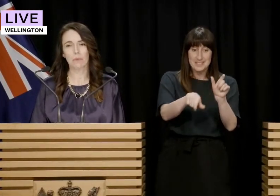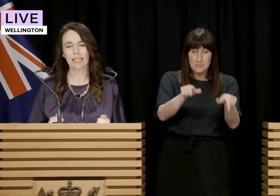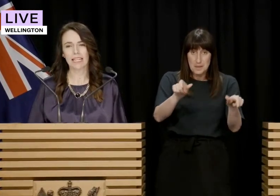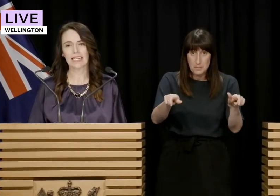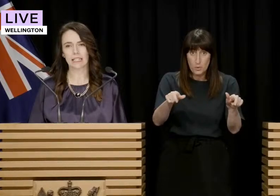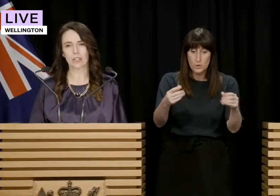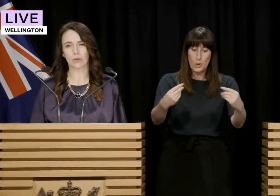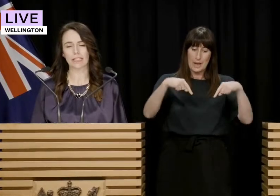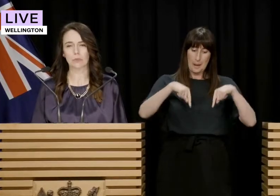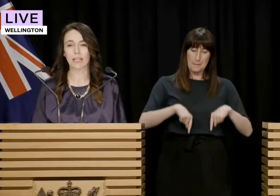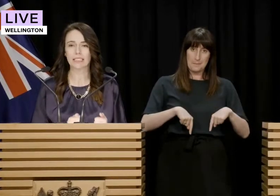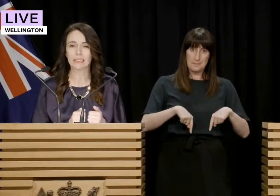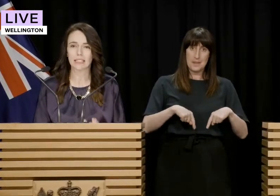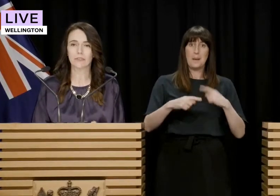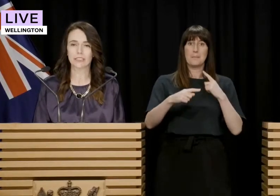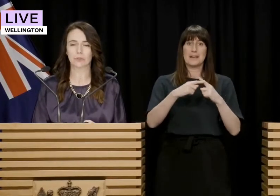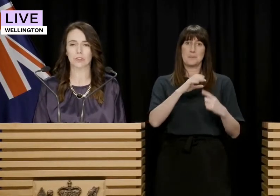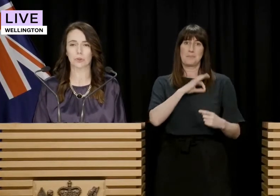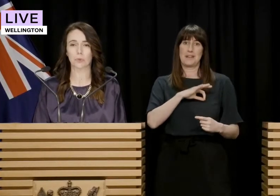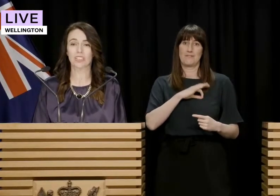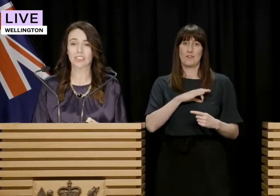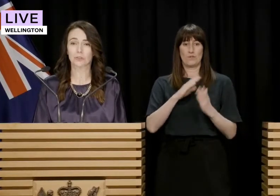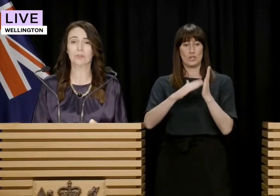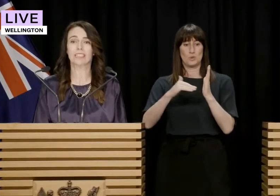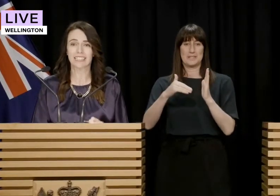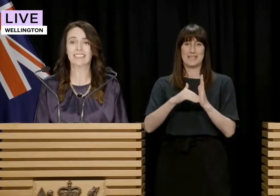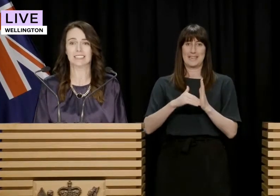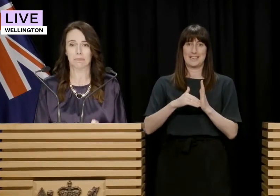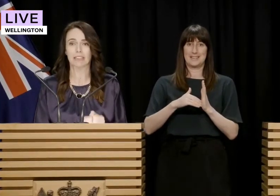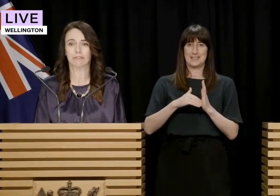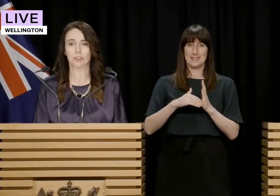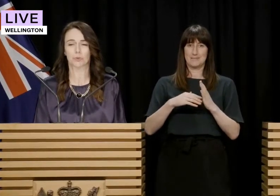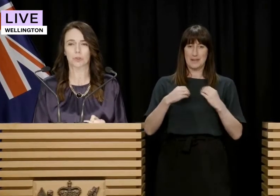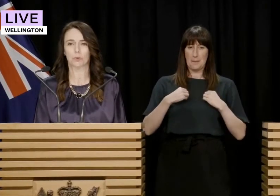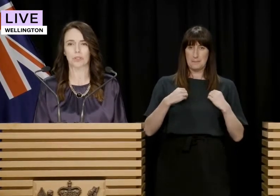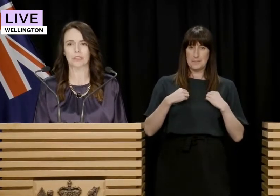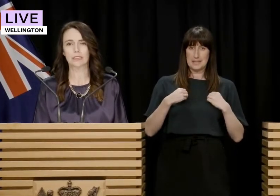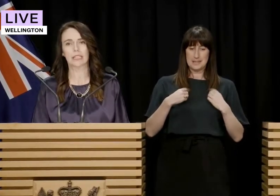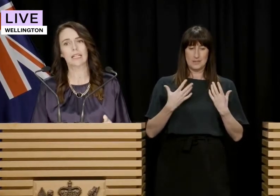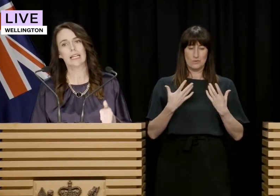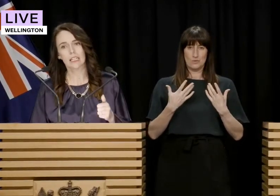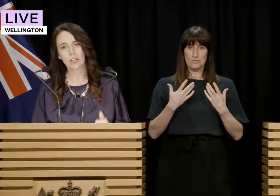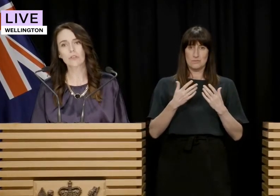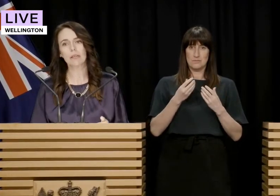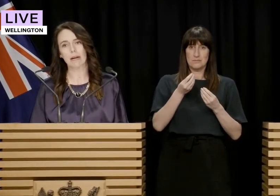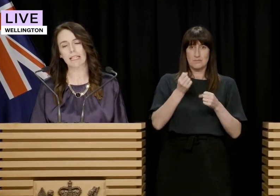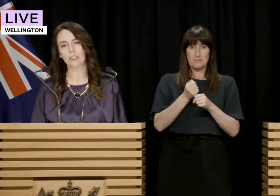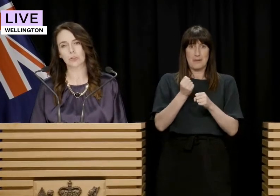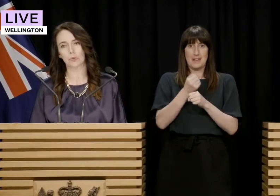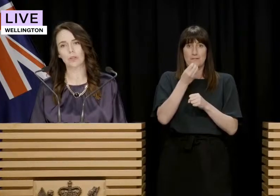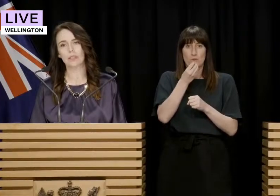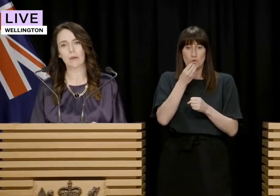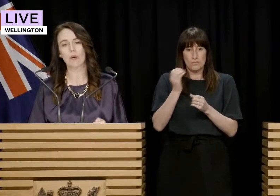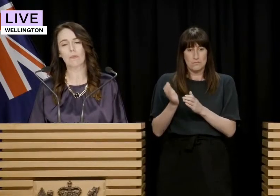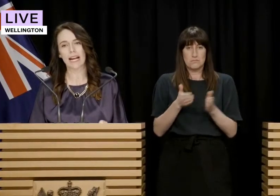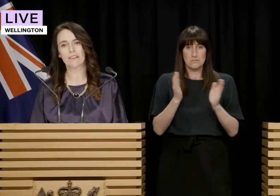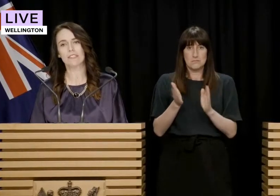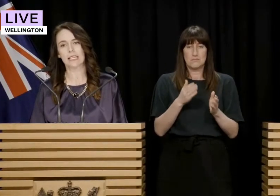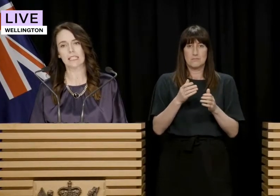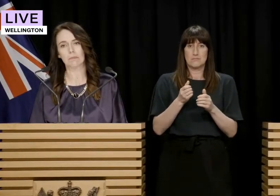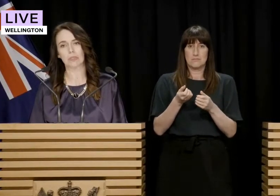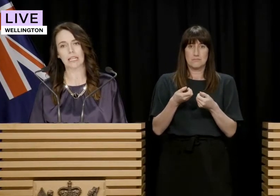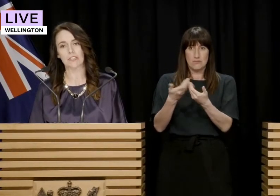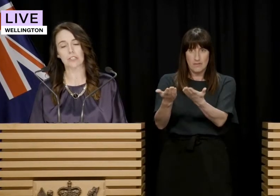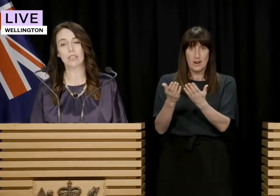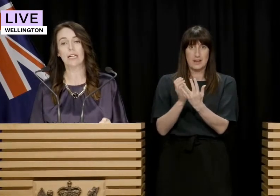sure that with any increase, we're continuing to ensure that it truly is beneficial to workers, including making sure that where we have